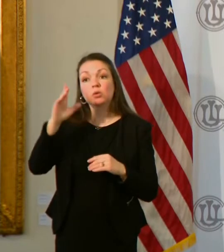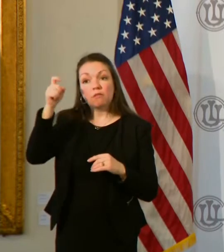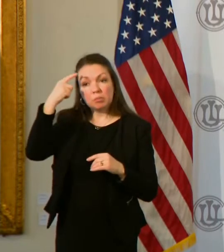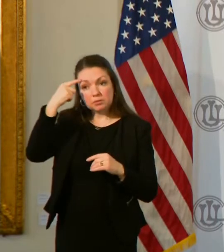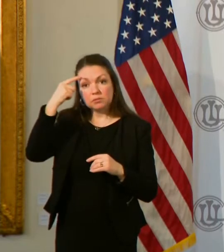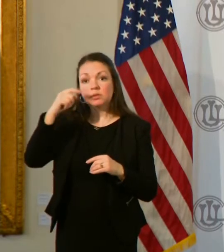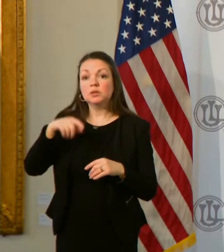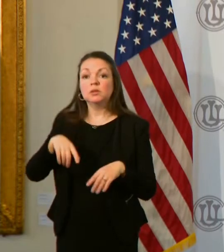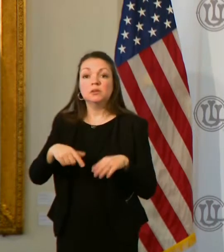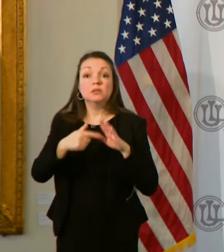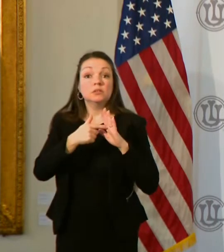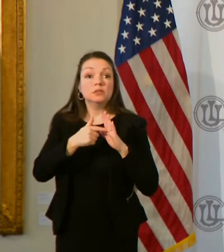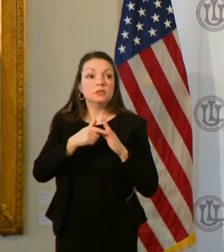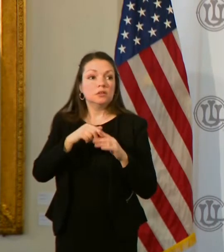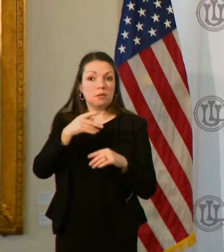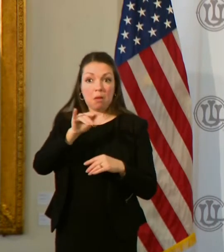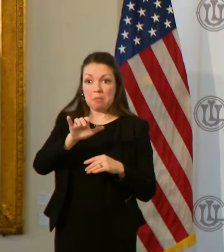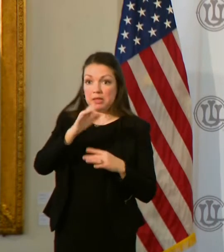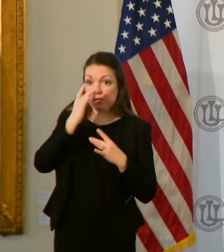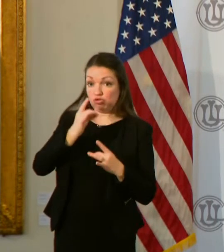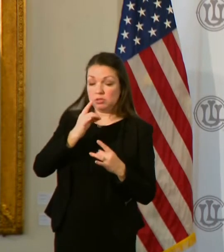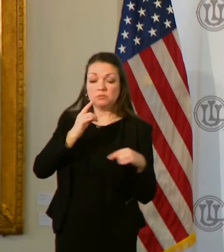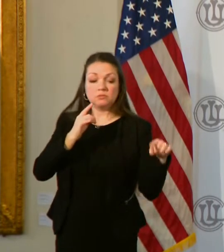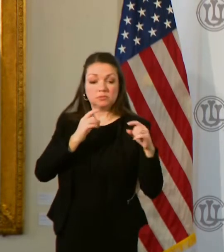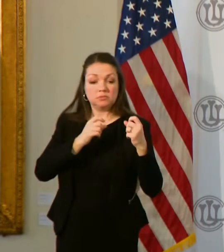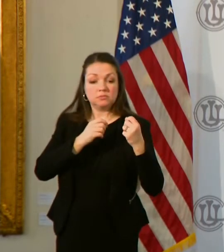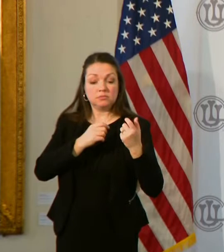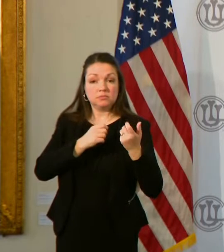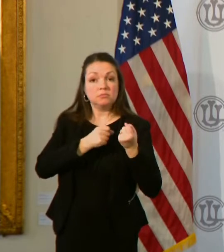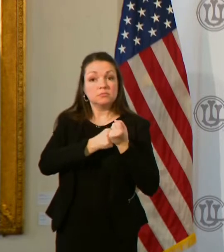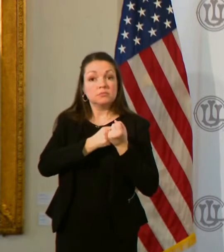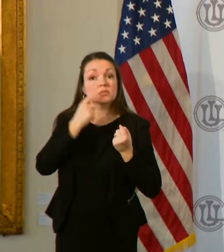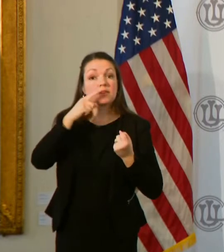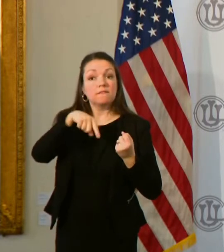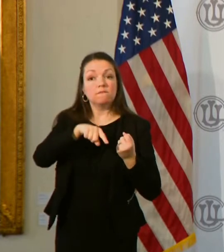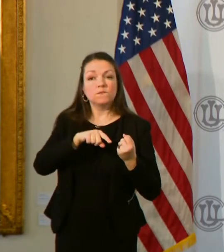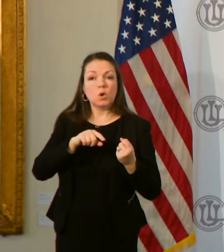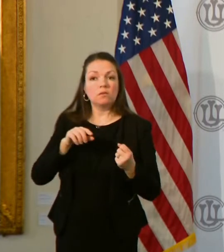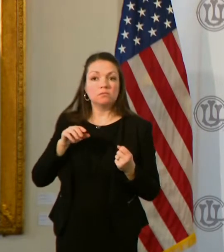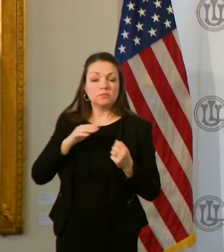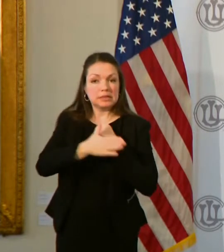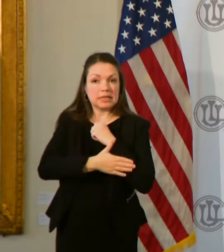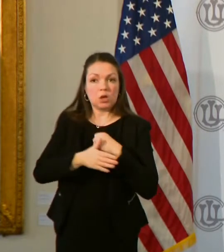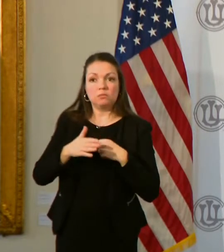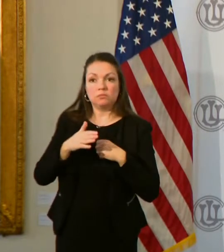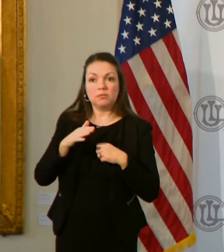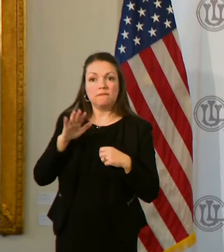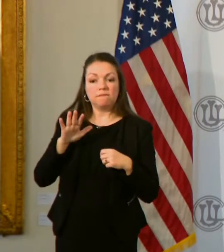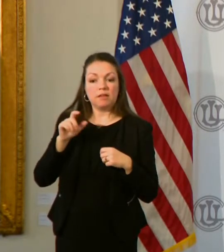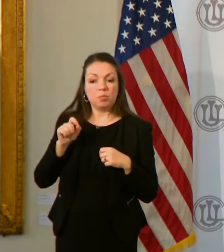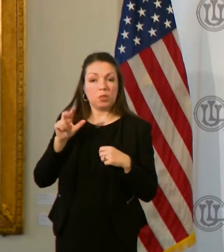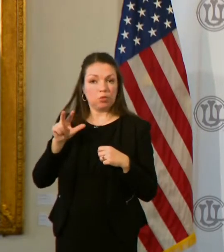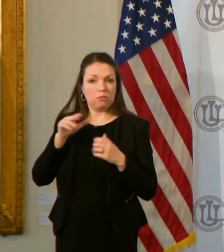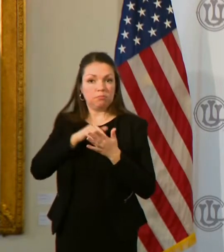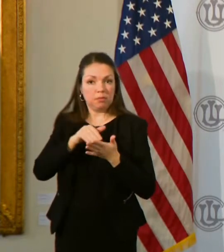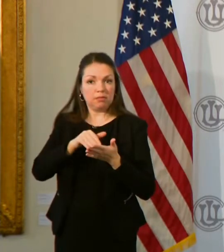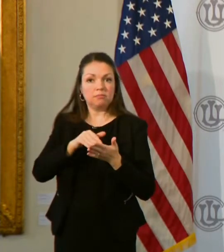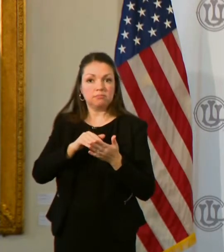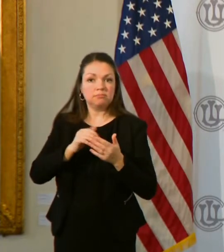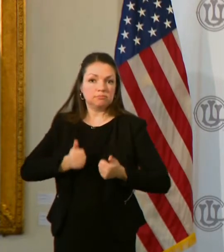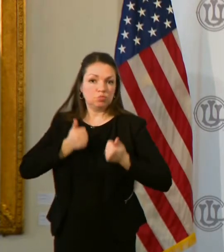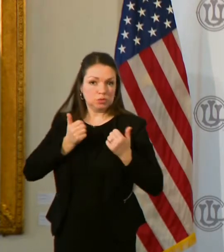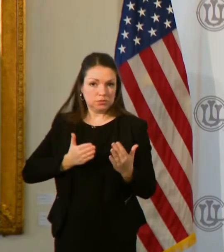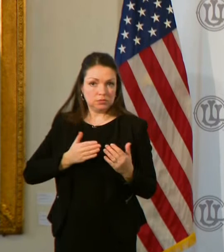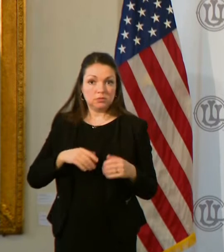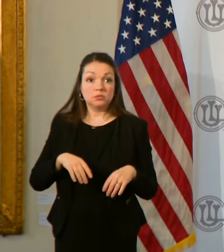and represents the public interest of the county's 5.3 million residents. The Civil Actions Bureau is